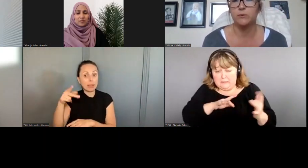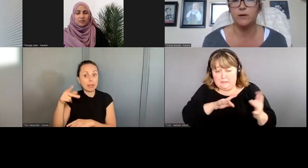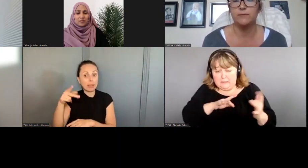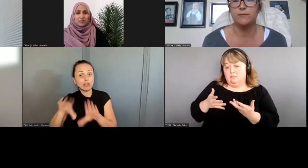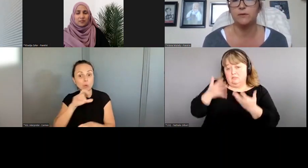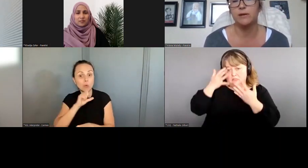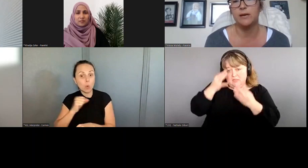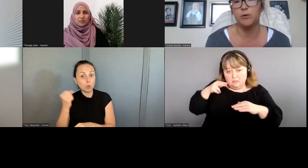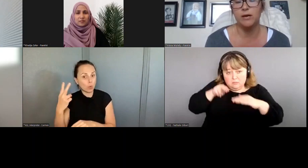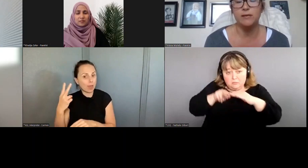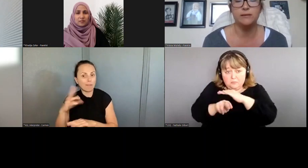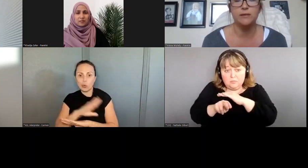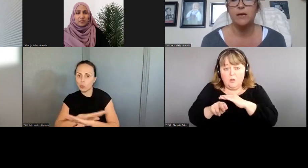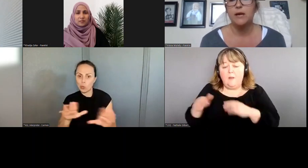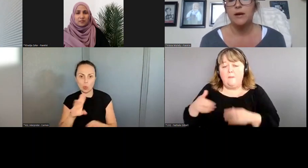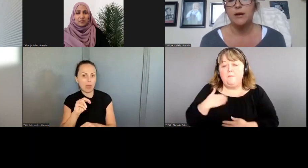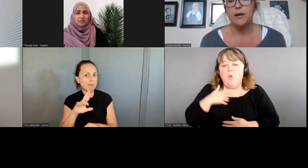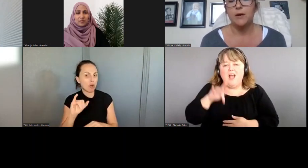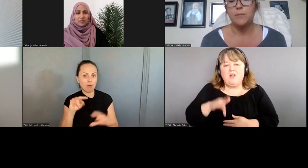of 12 don't get MRIs.